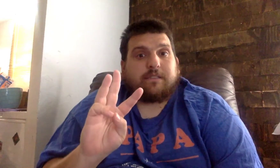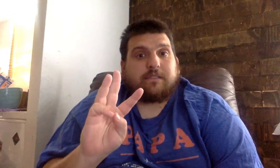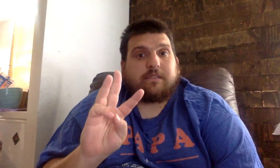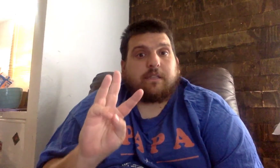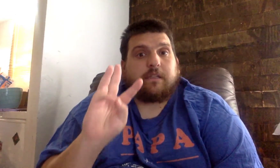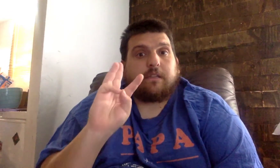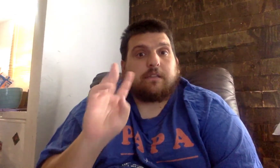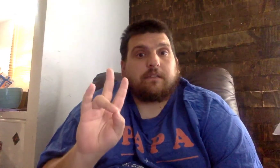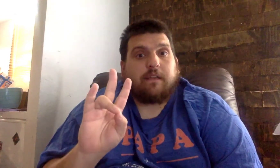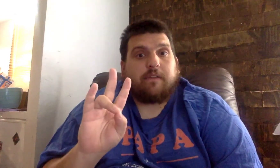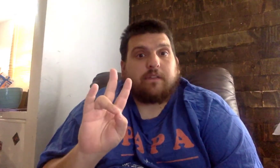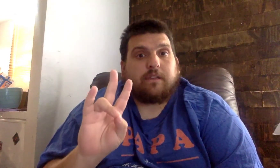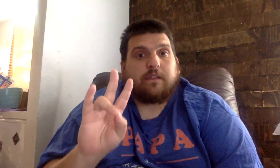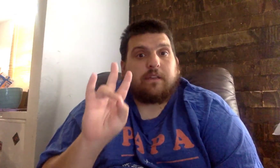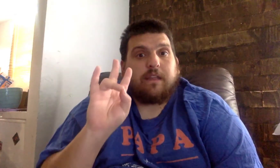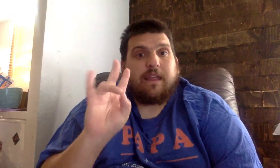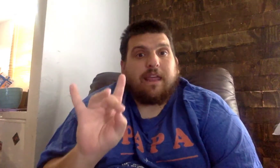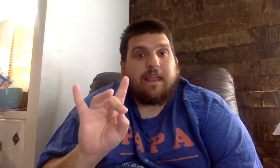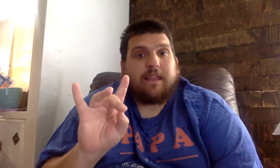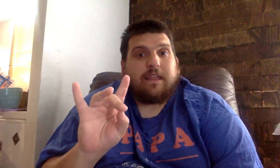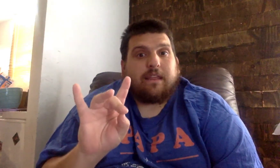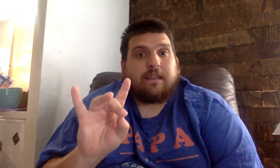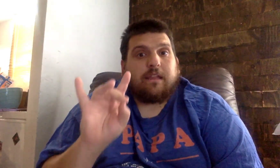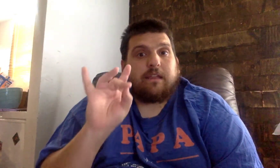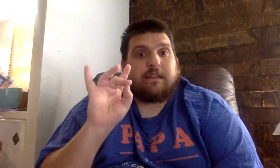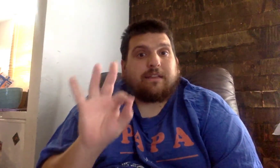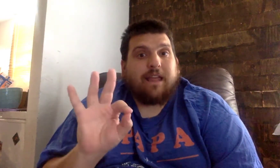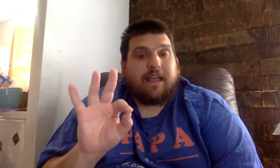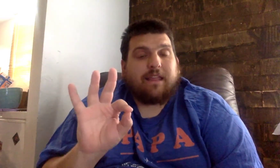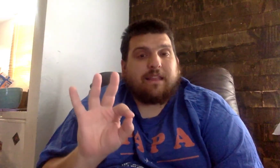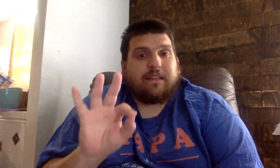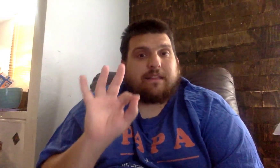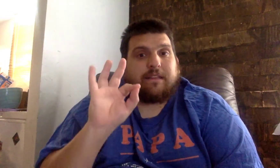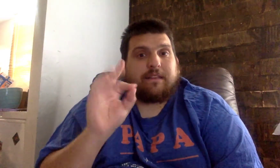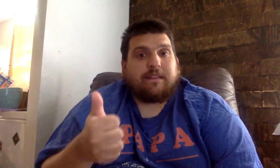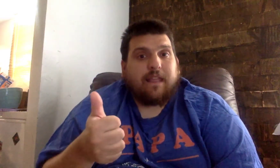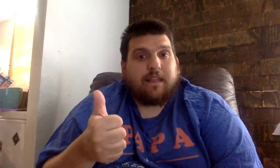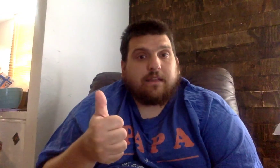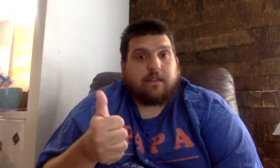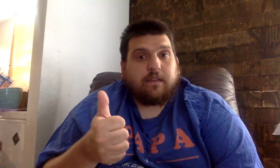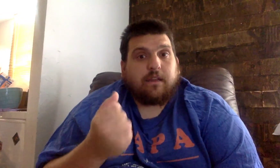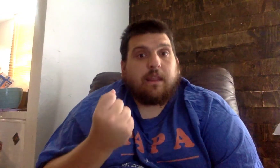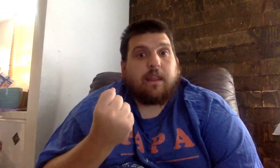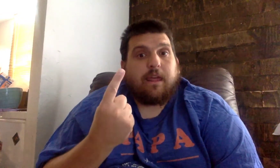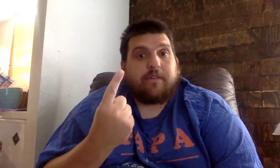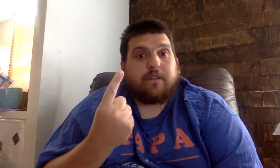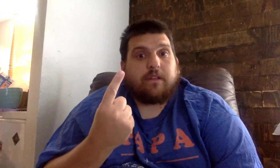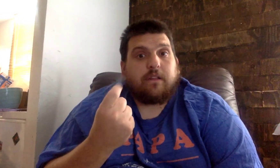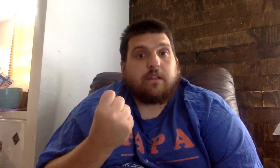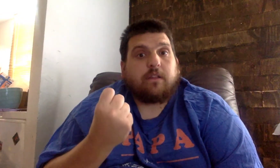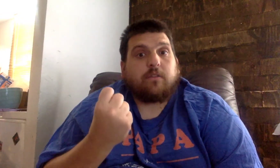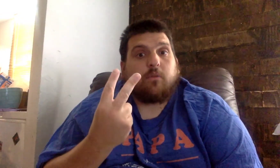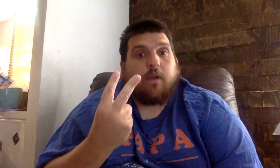6, 7, 8, 9, 10, 11,